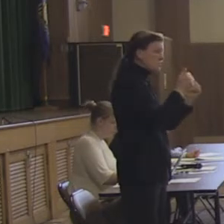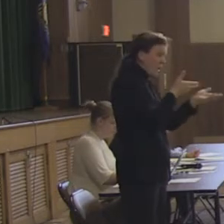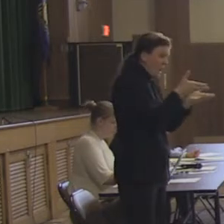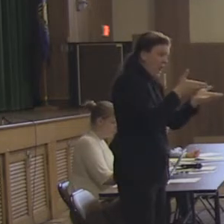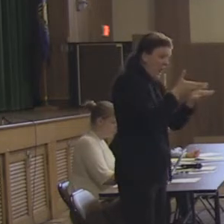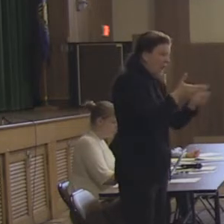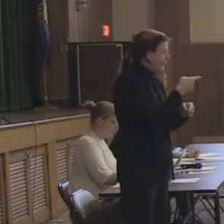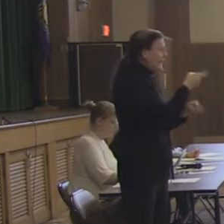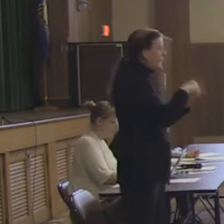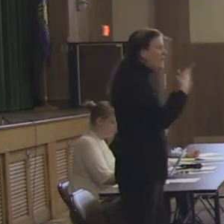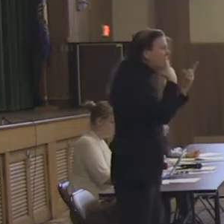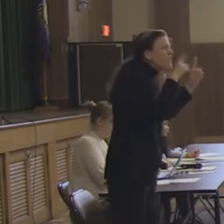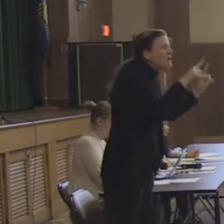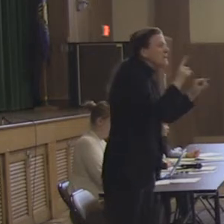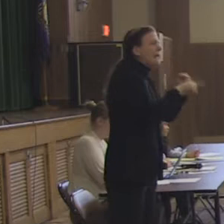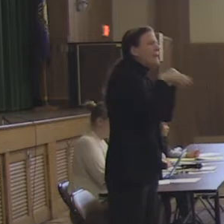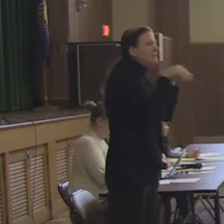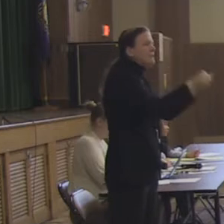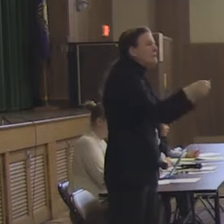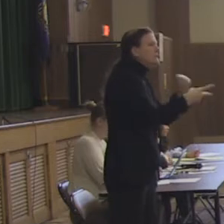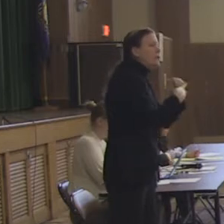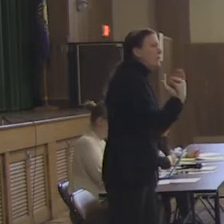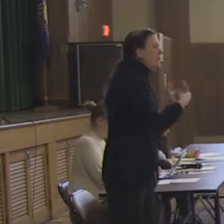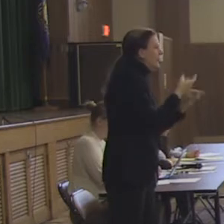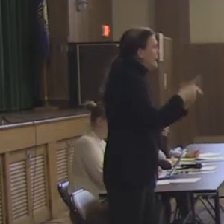effective, efficient service providers.